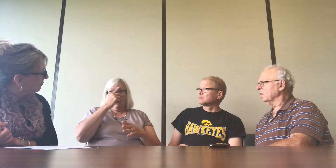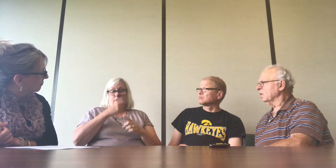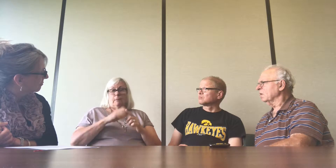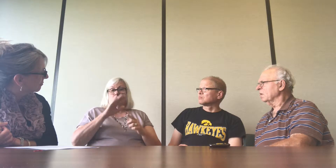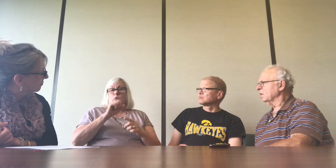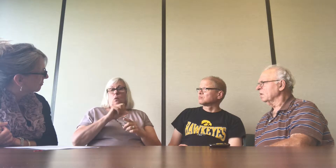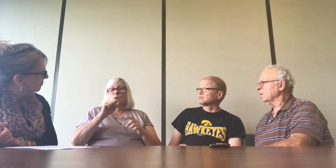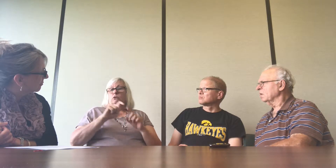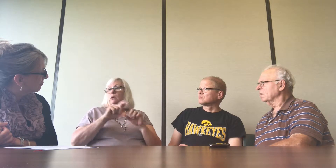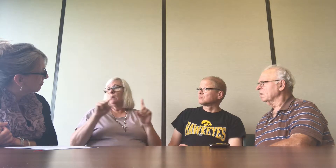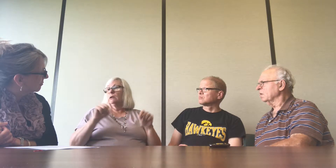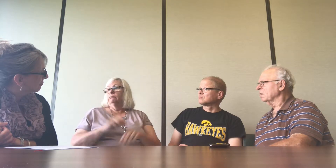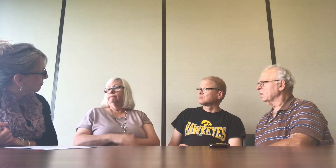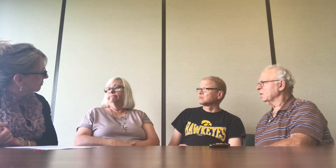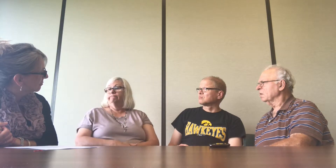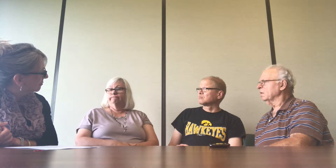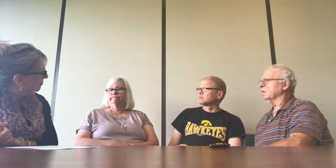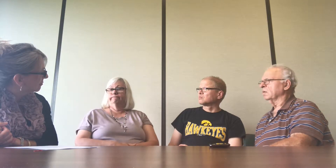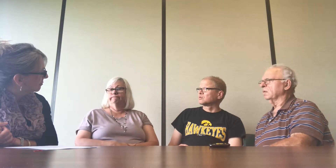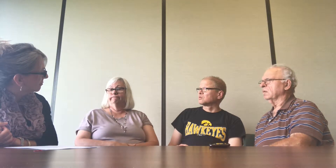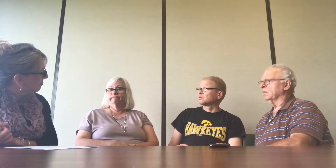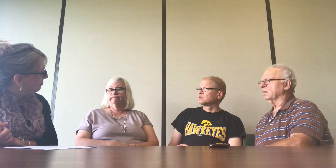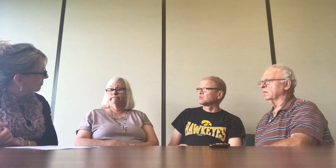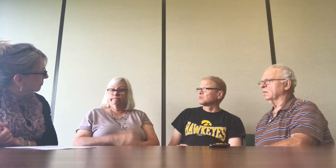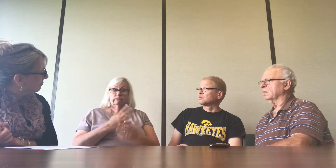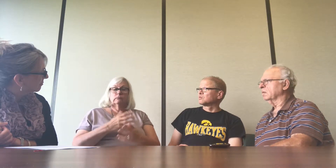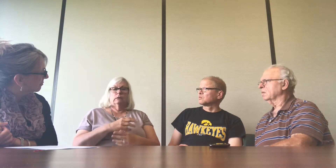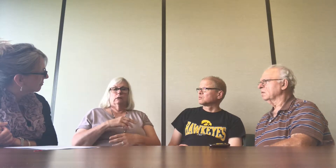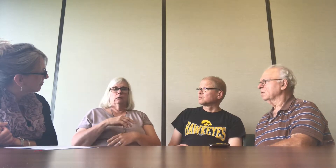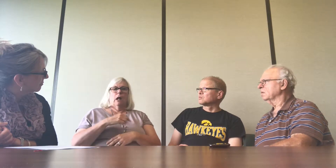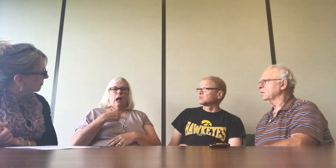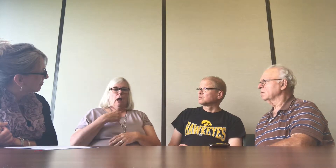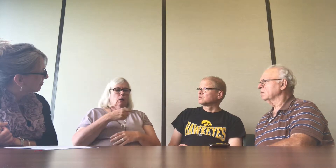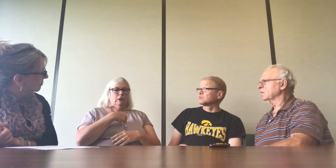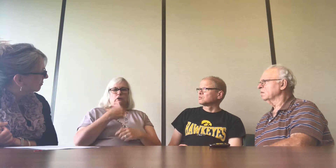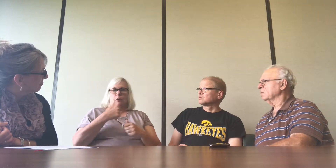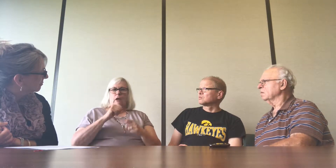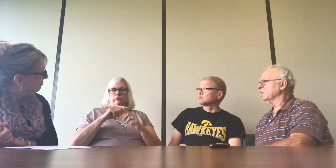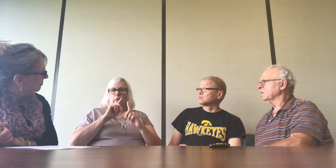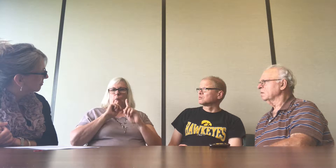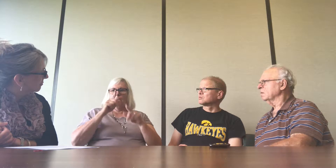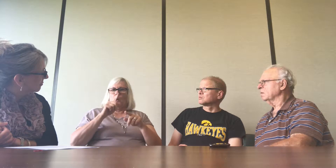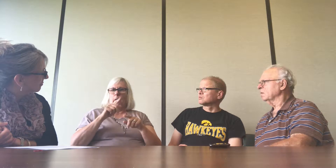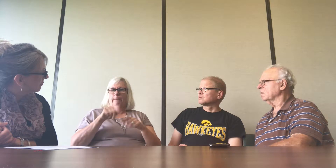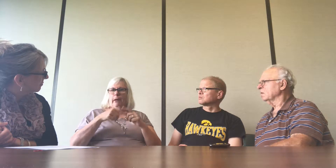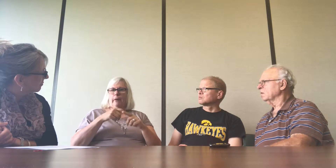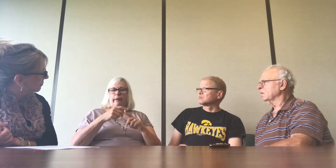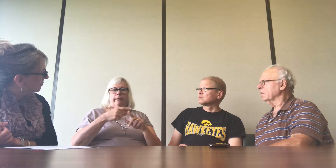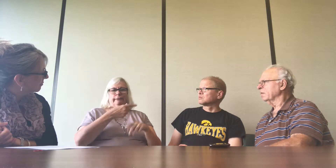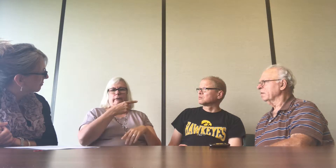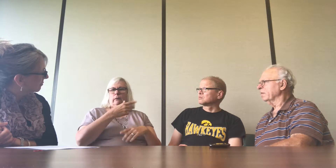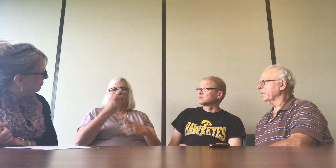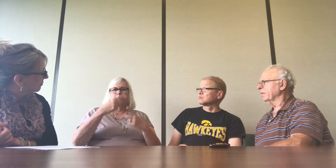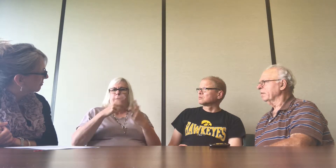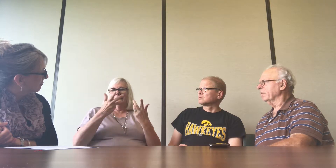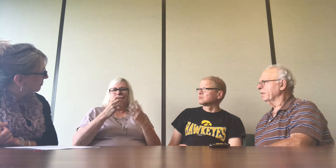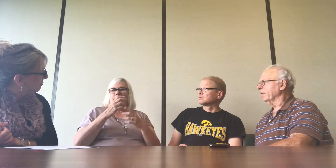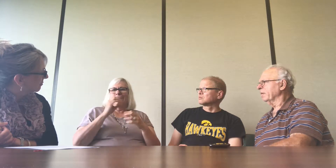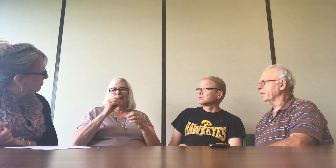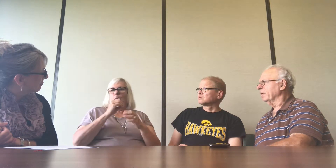going to report and tell everybody that he abused her when she was a child. And this man felt stuck, and